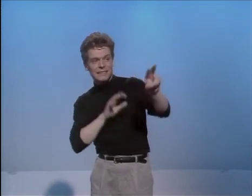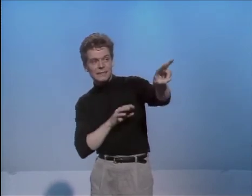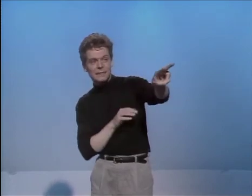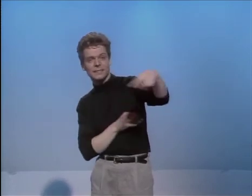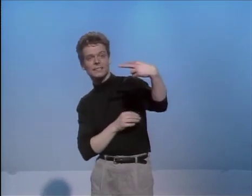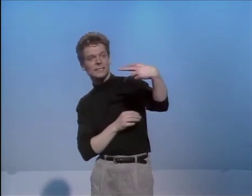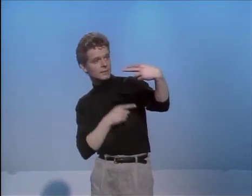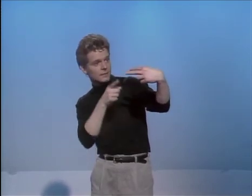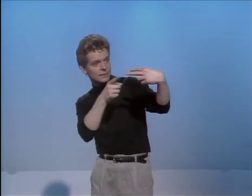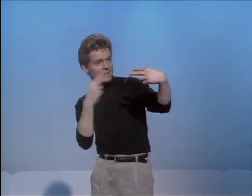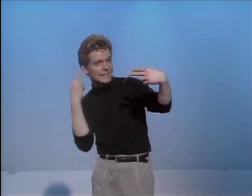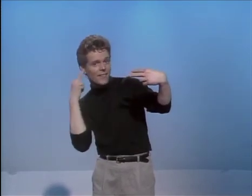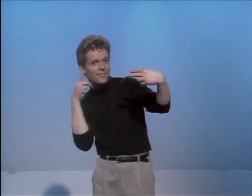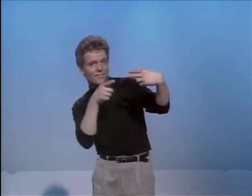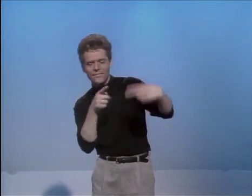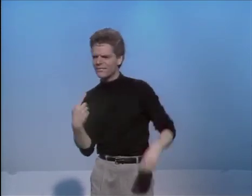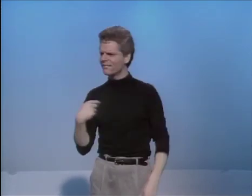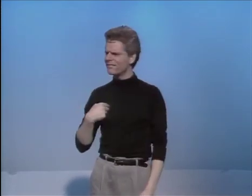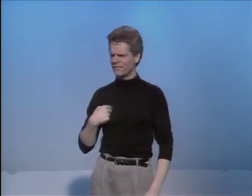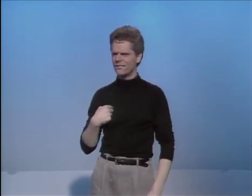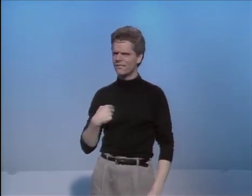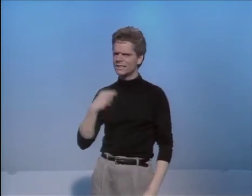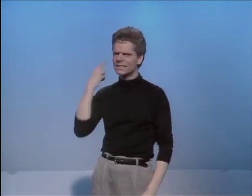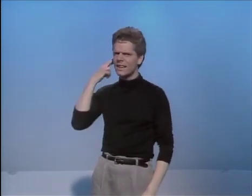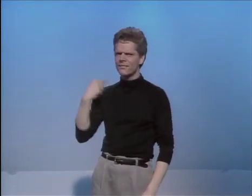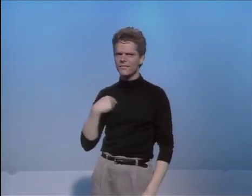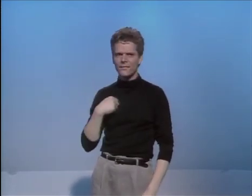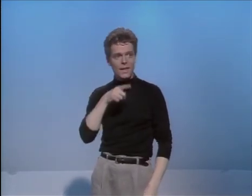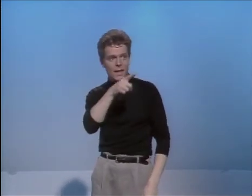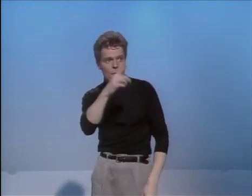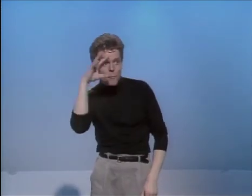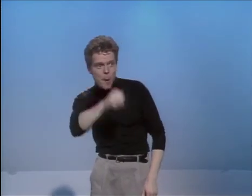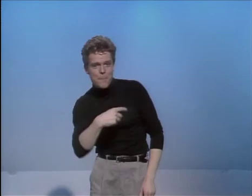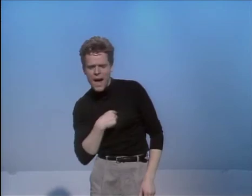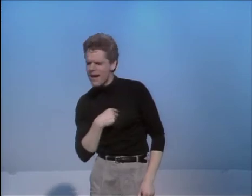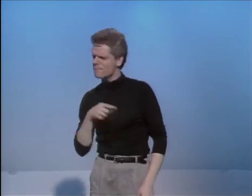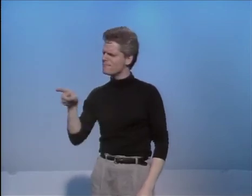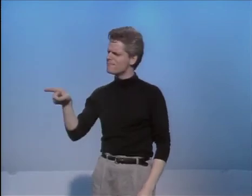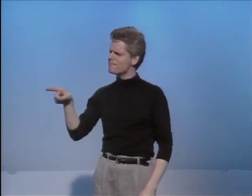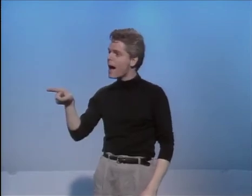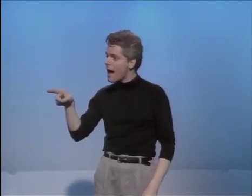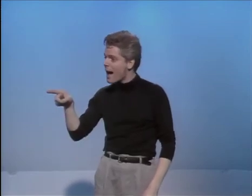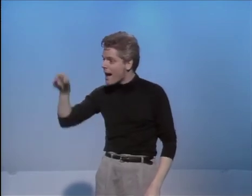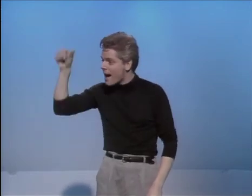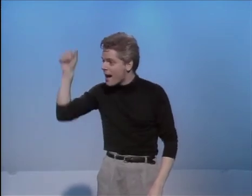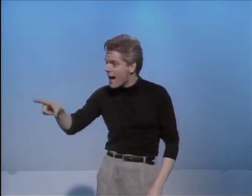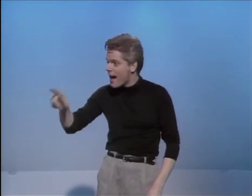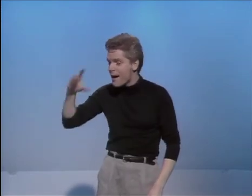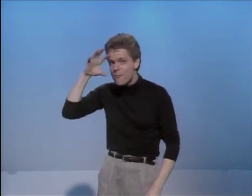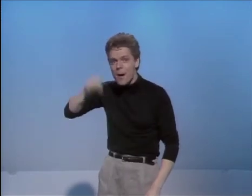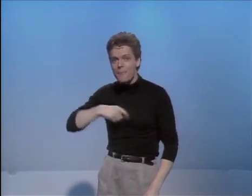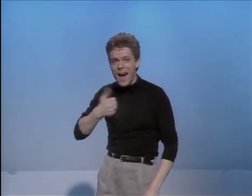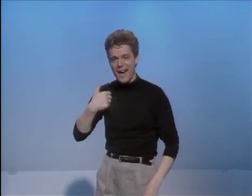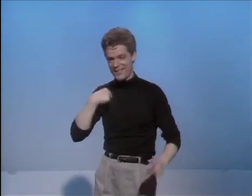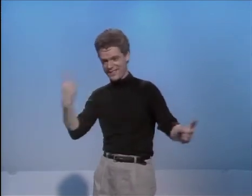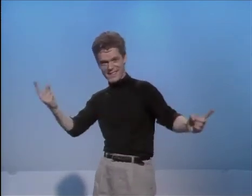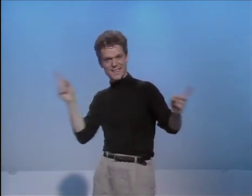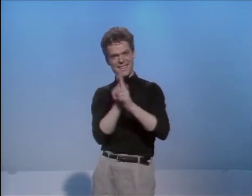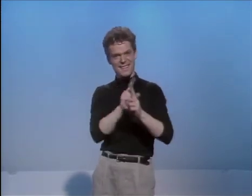waved, and when he looked at me, I said, "Are you deaf?" "Yes, I'm deaf." "Do you remember me?" "Yes, I remember you." So